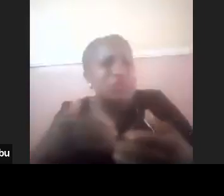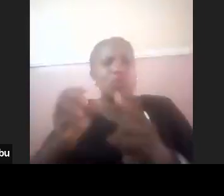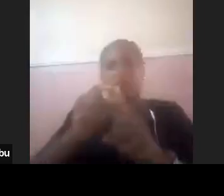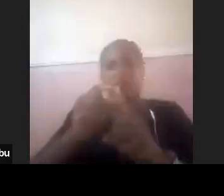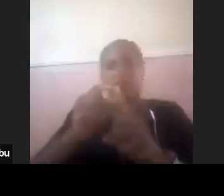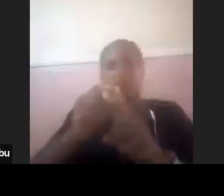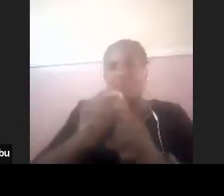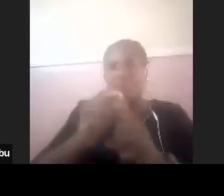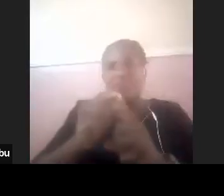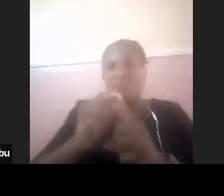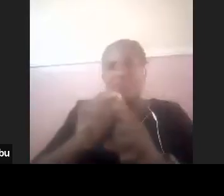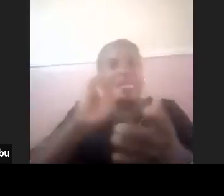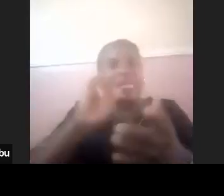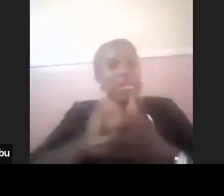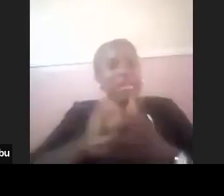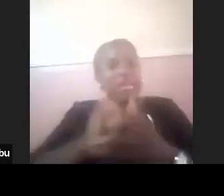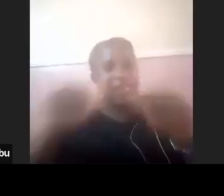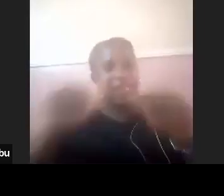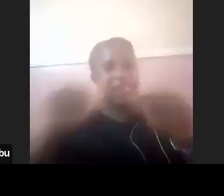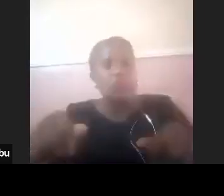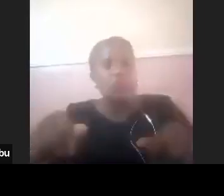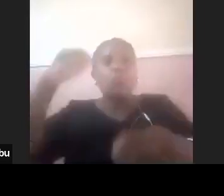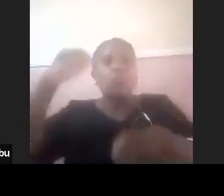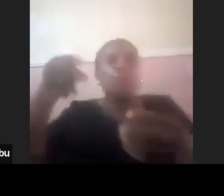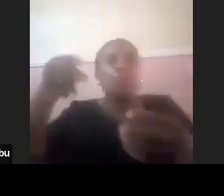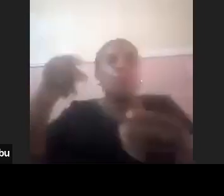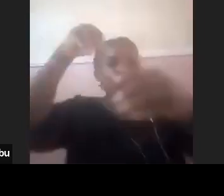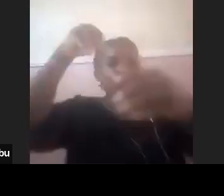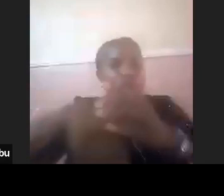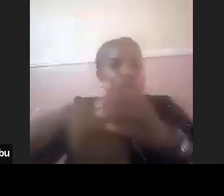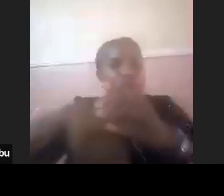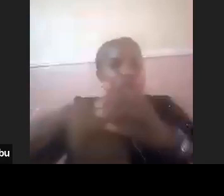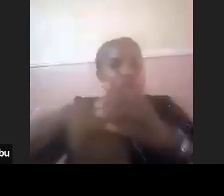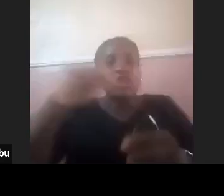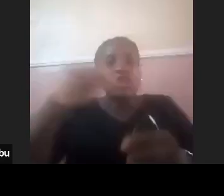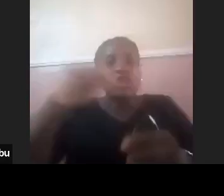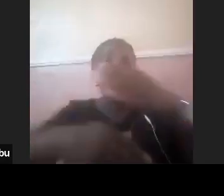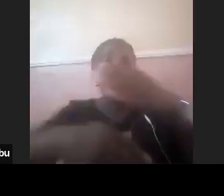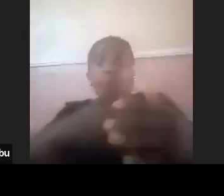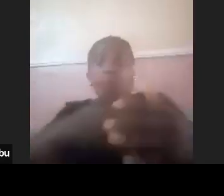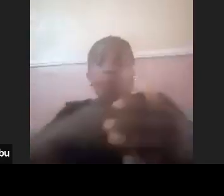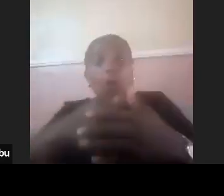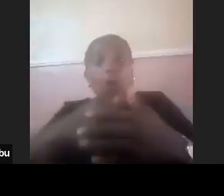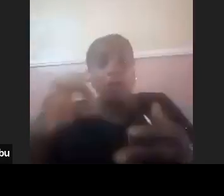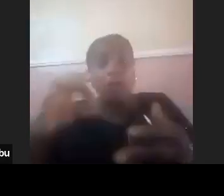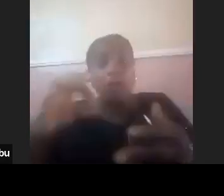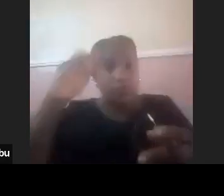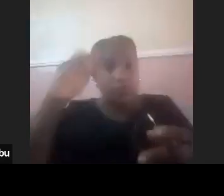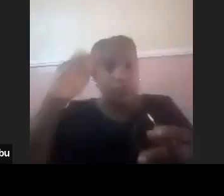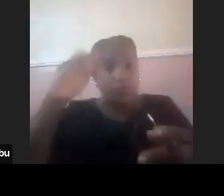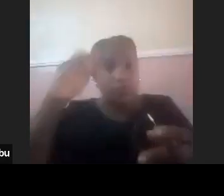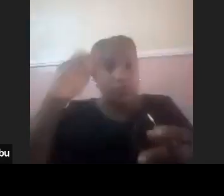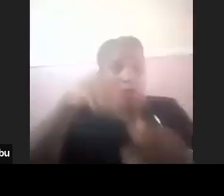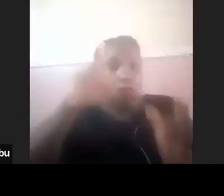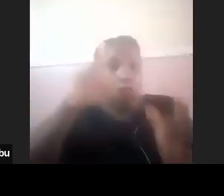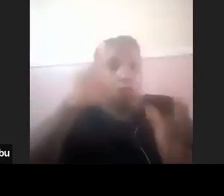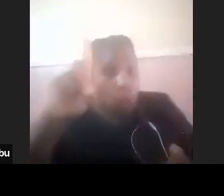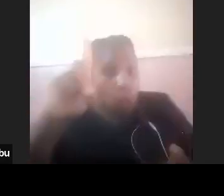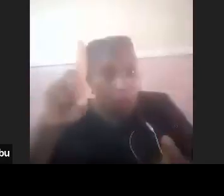compress a whole sentence into maybe one or two, into a phrase, but keep it